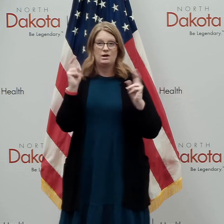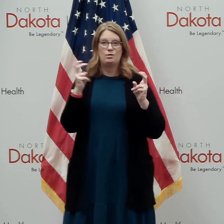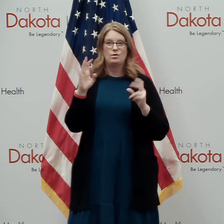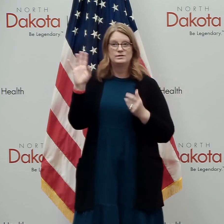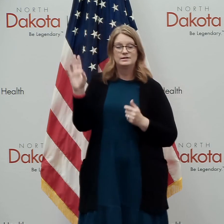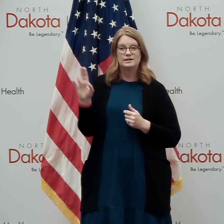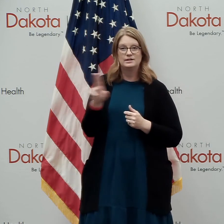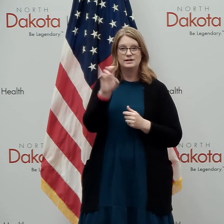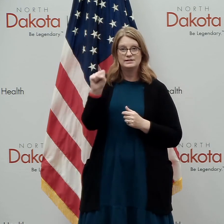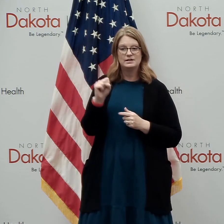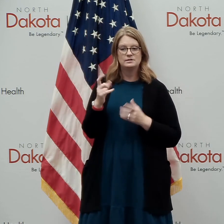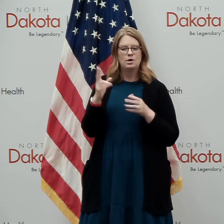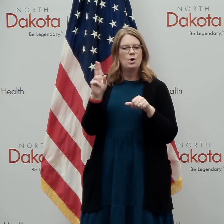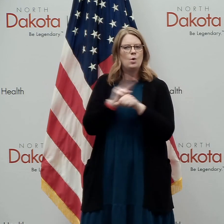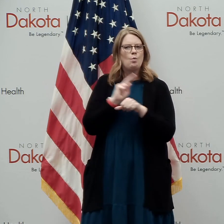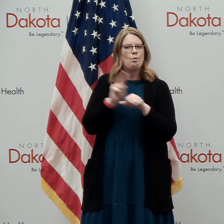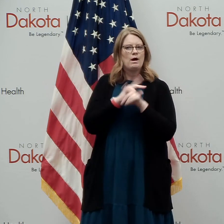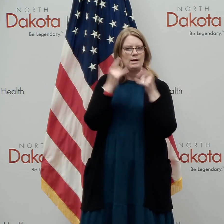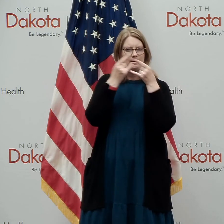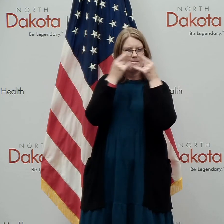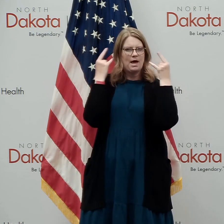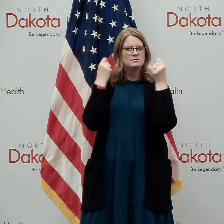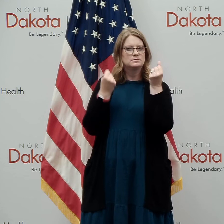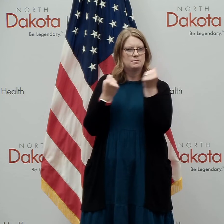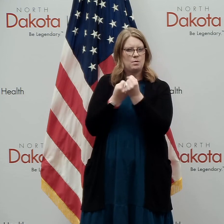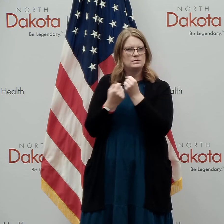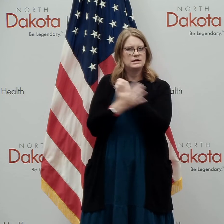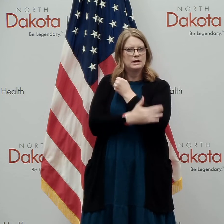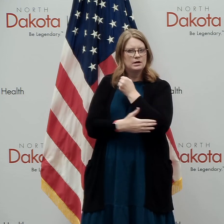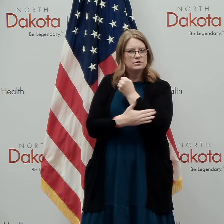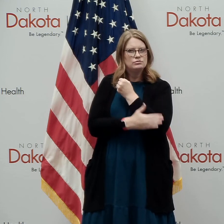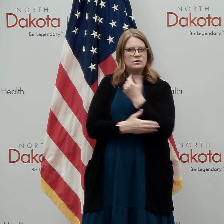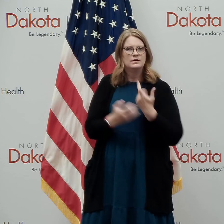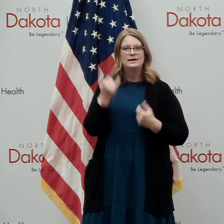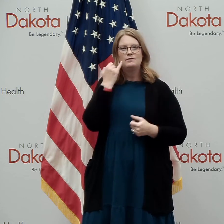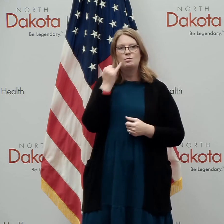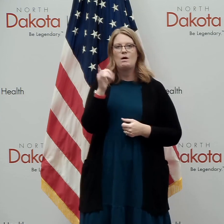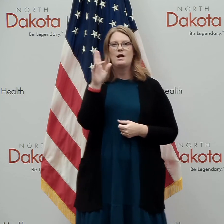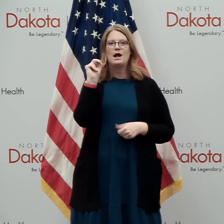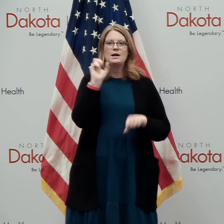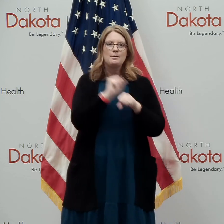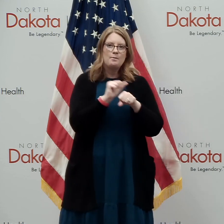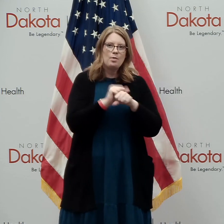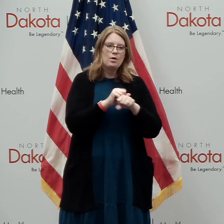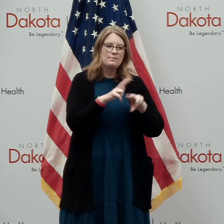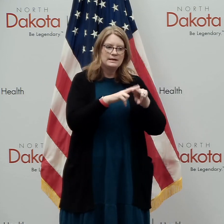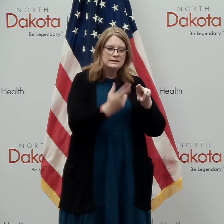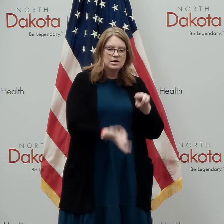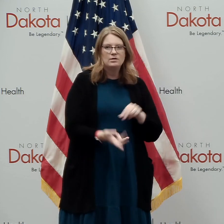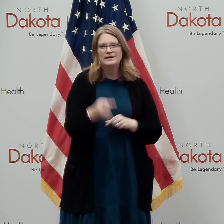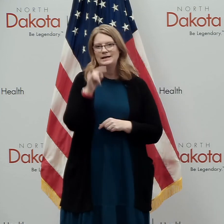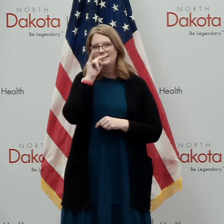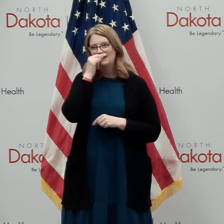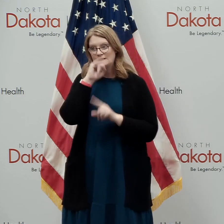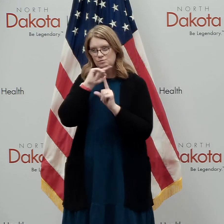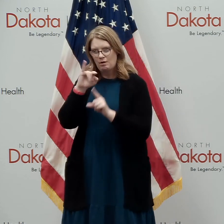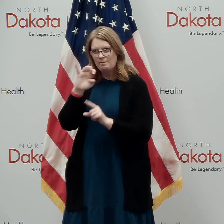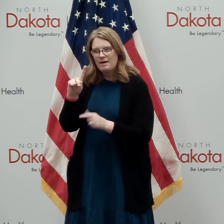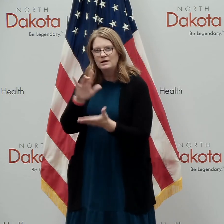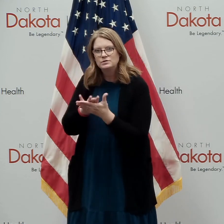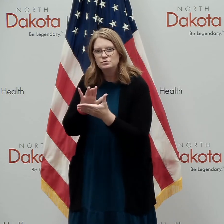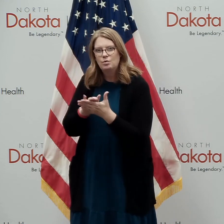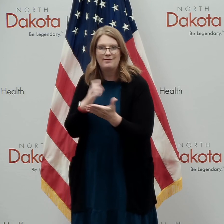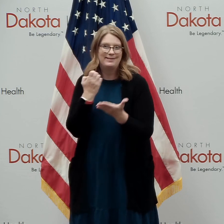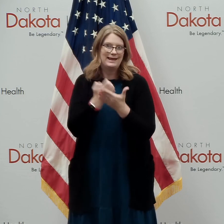wearing a mask is patriotic. And I think that if you care about getting unemployment down, if you care about getting kids back in school, if you care about the economy